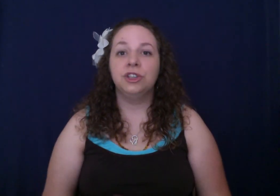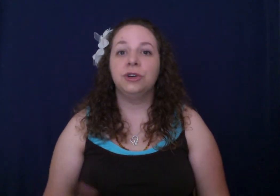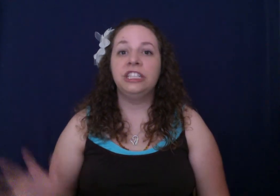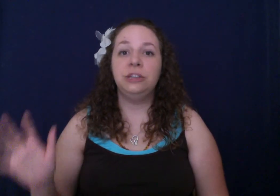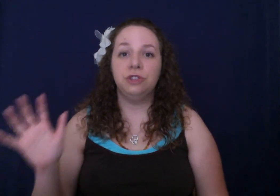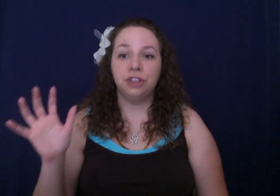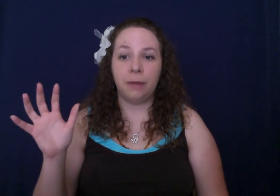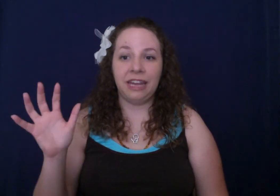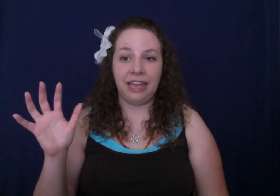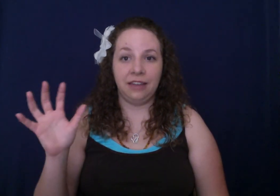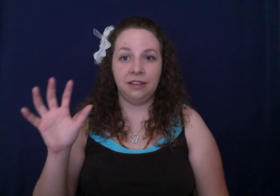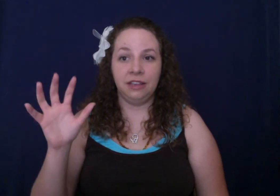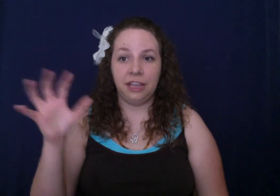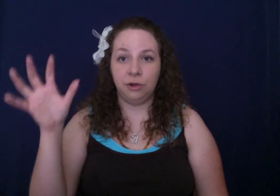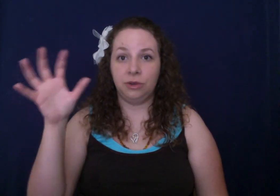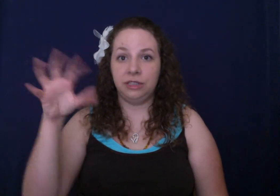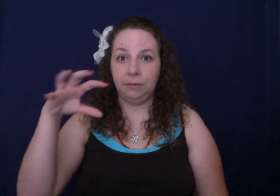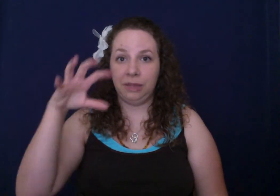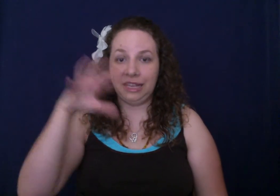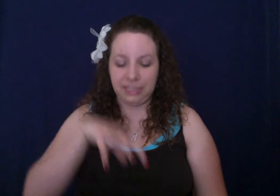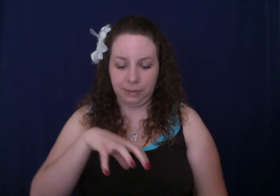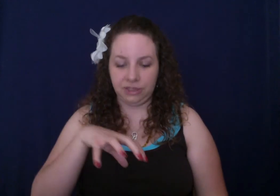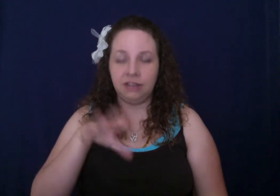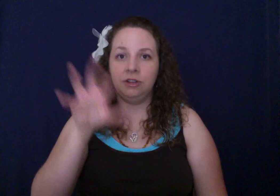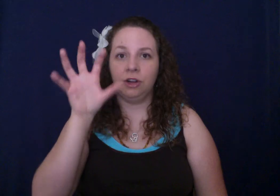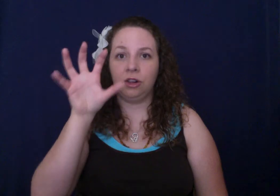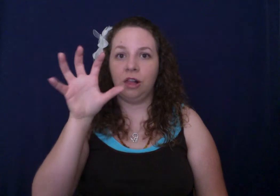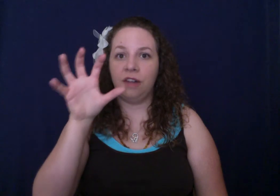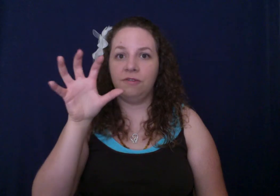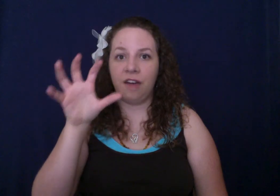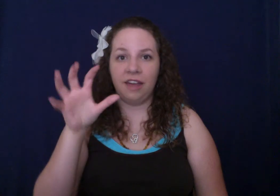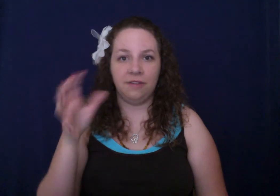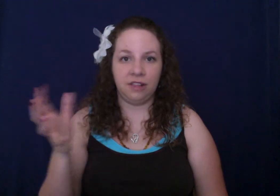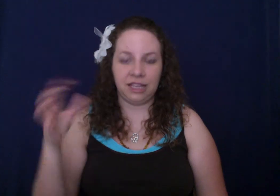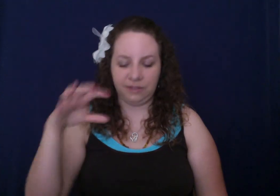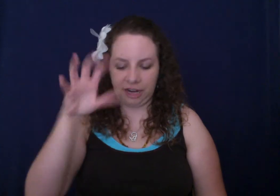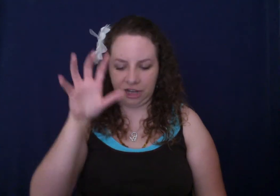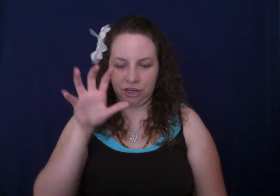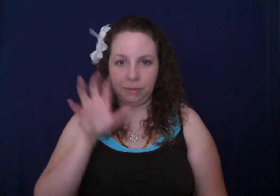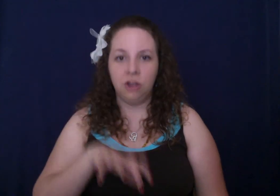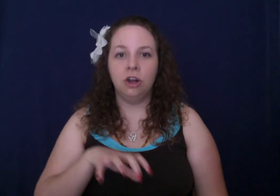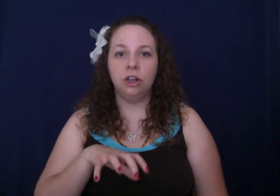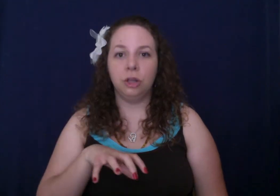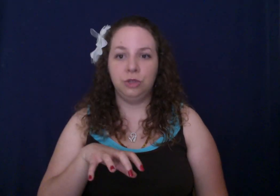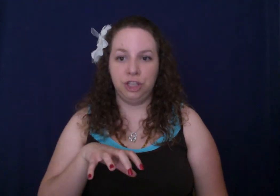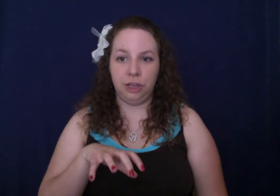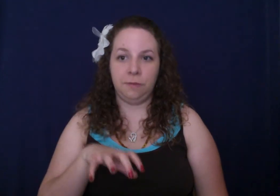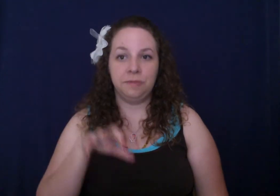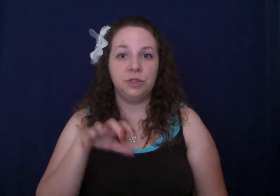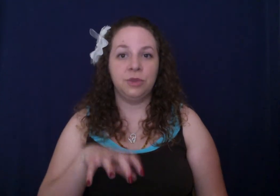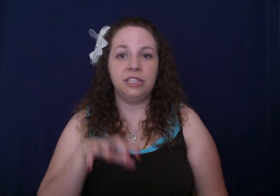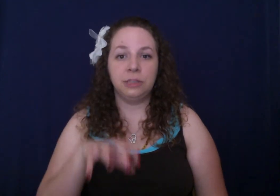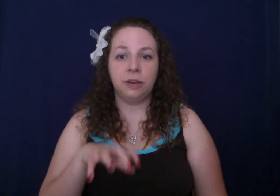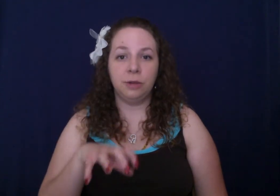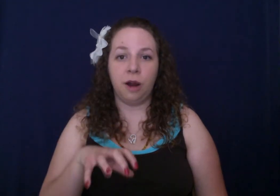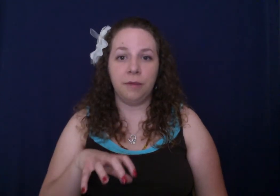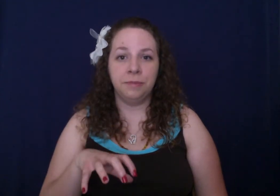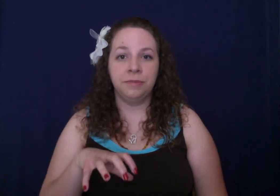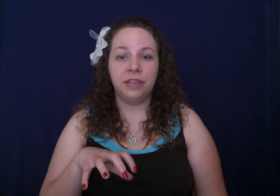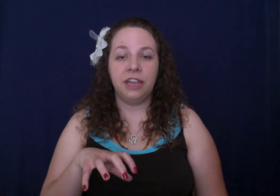going to use your dominant hand and you're going to place the building, your Claude 5 classifier handshake, close to you. So this is where you are. Okay, you're